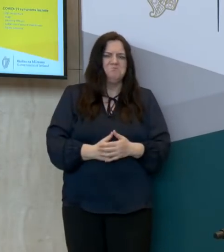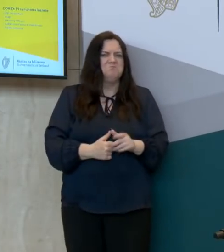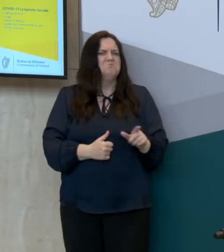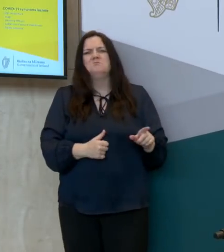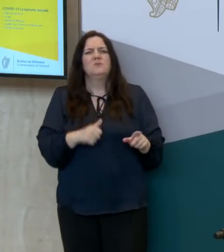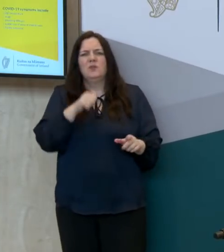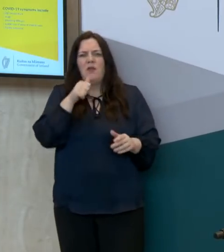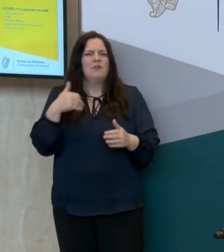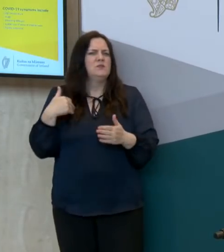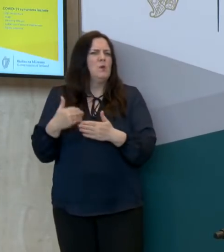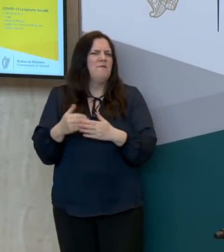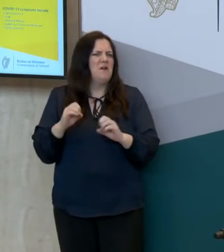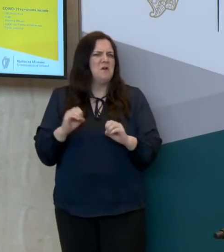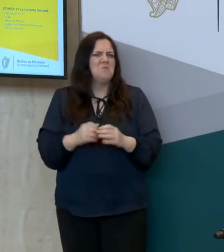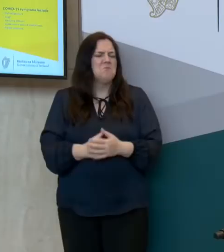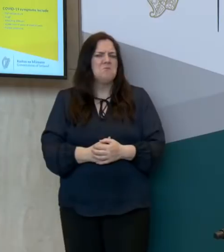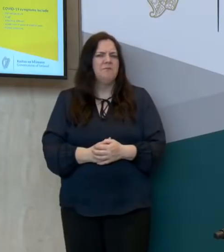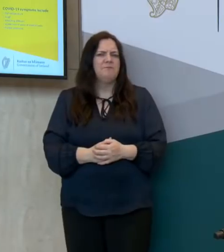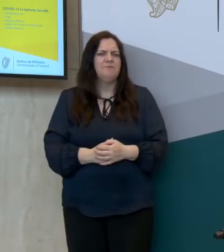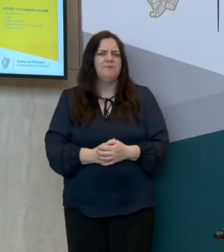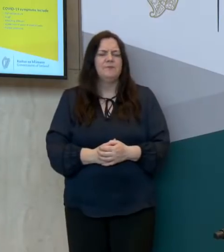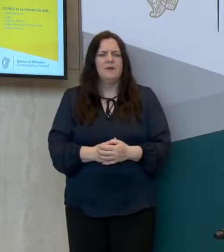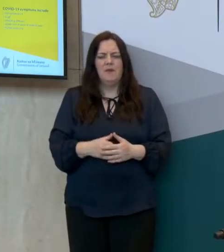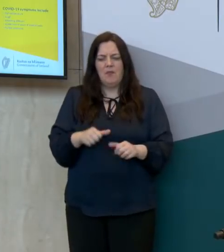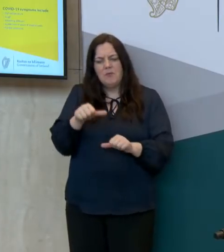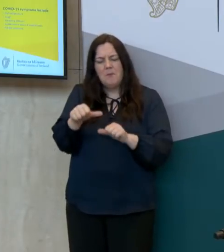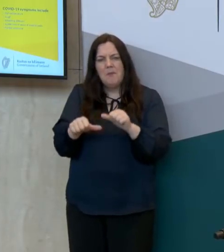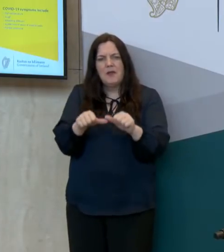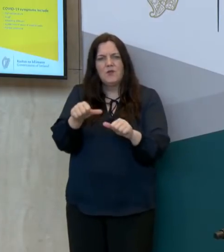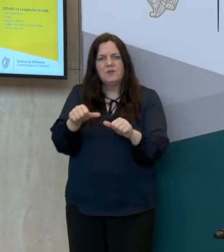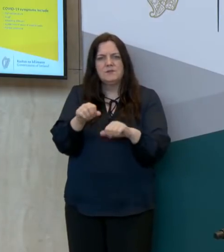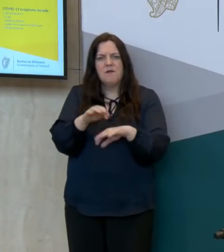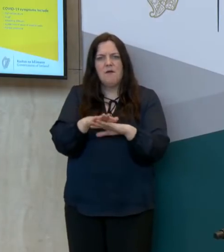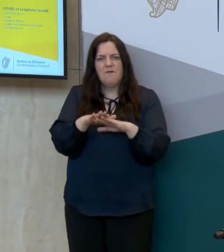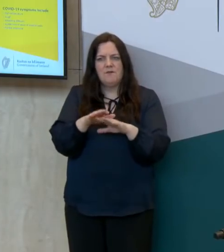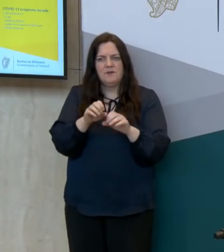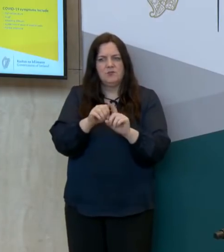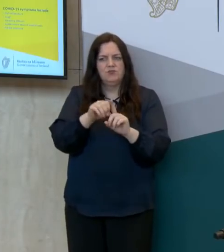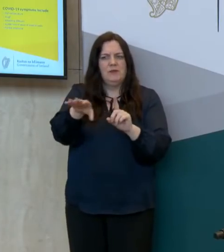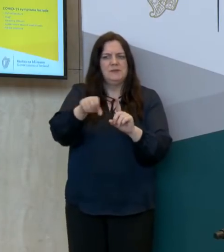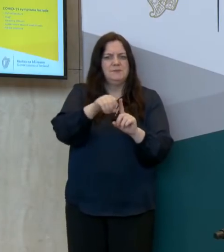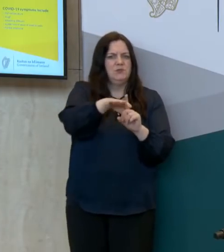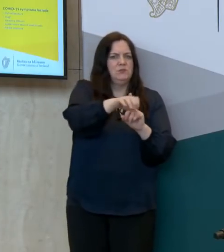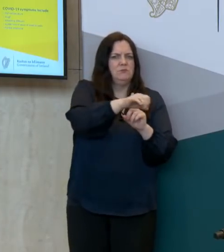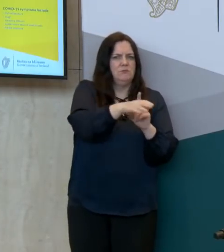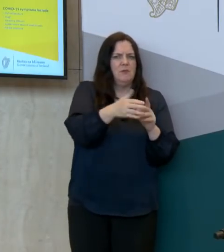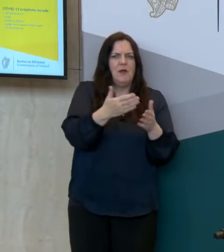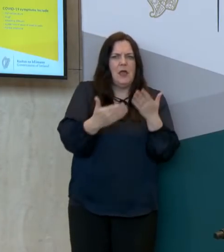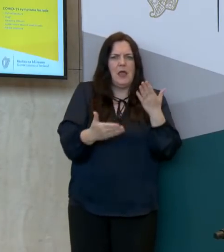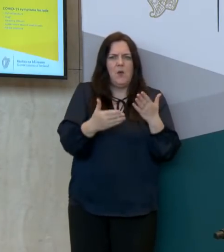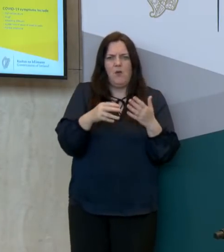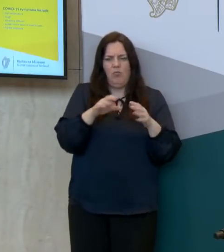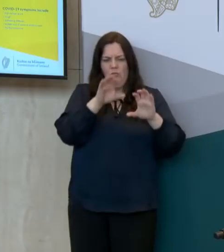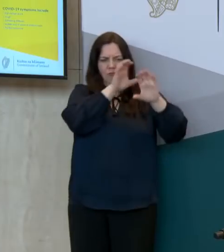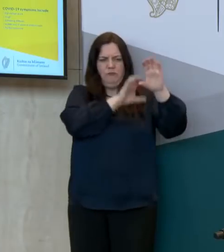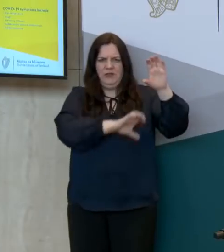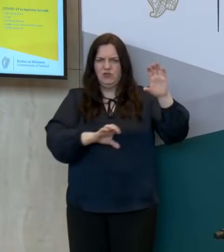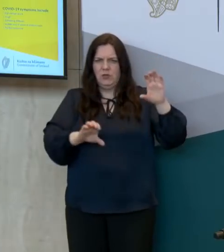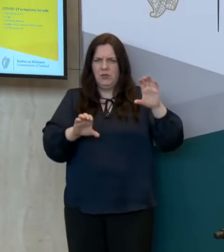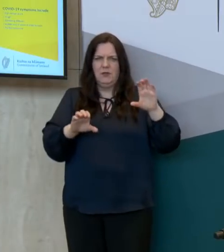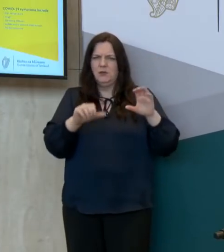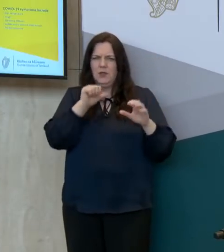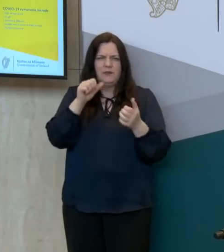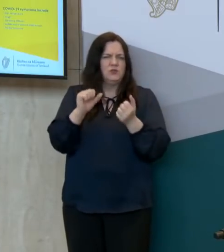Not so far. The patterns of transmission and the regional patterns, I suppose, have